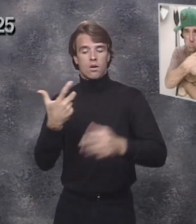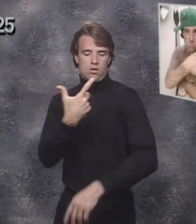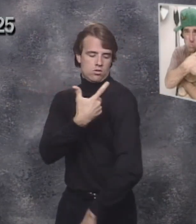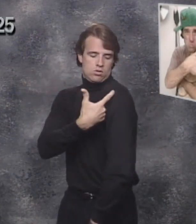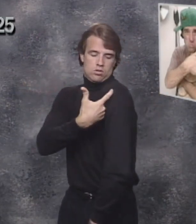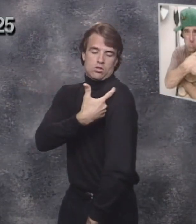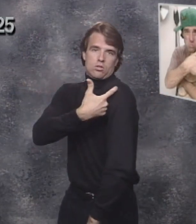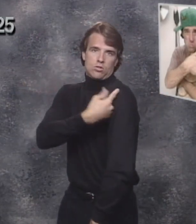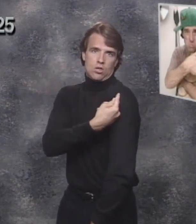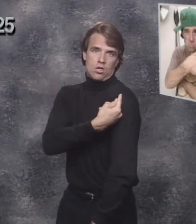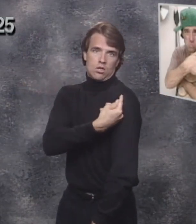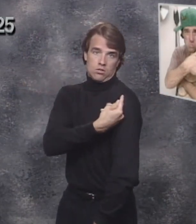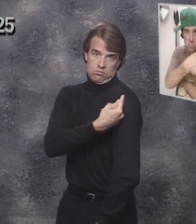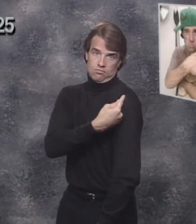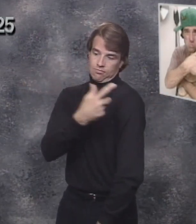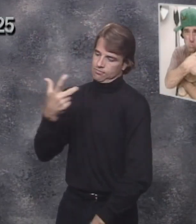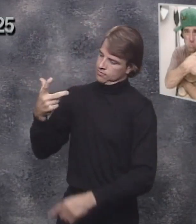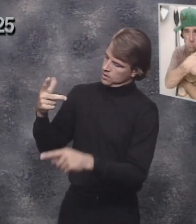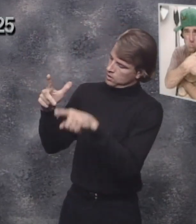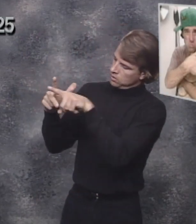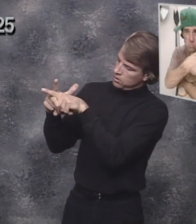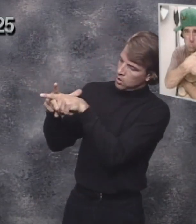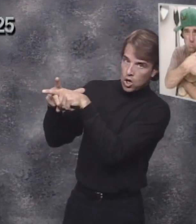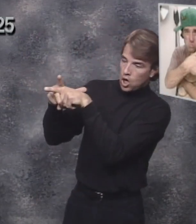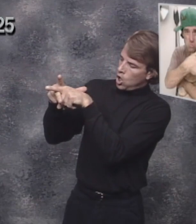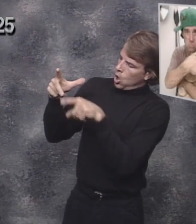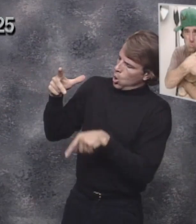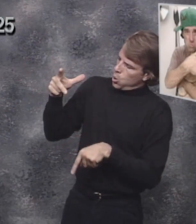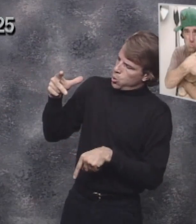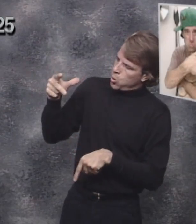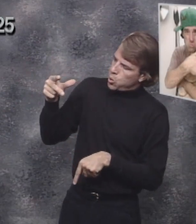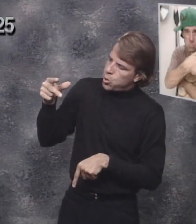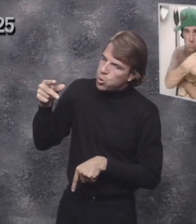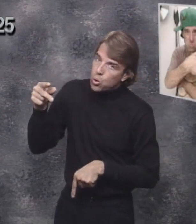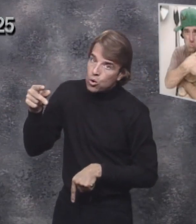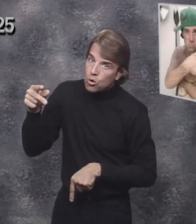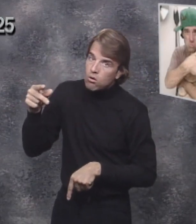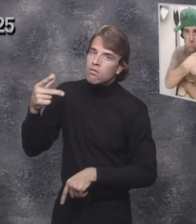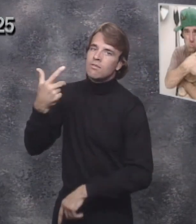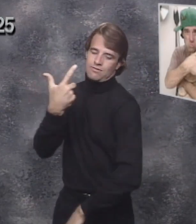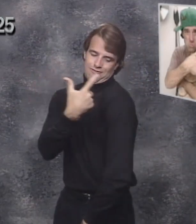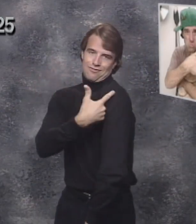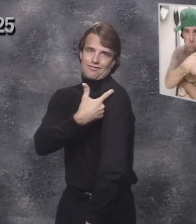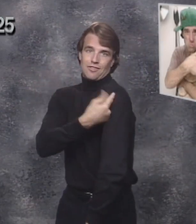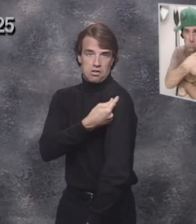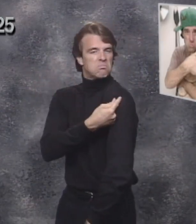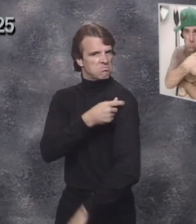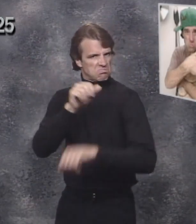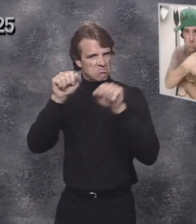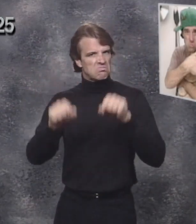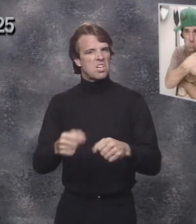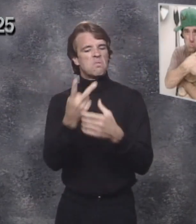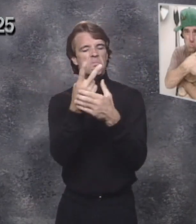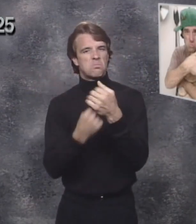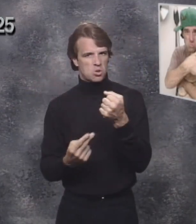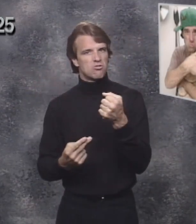sign, this. This shows the plunger pushing the medication. You can